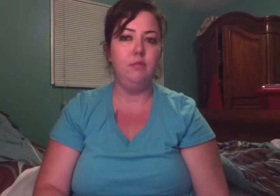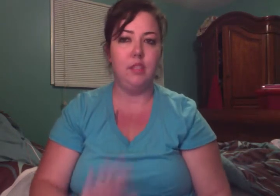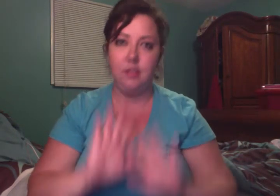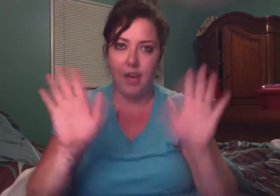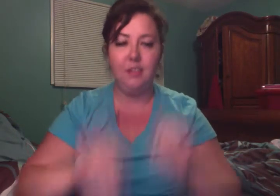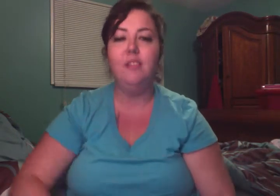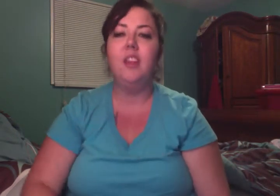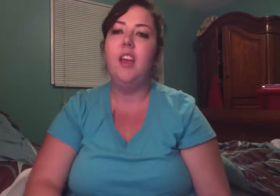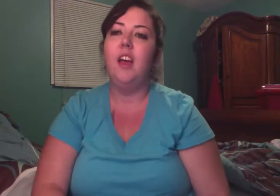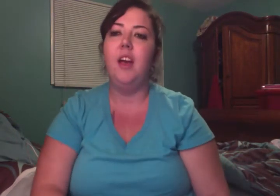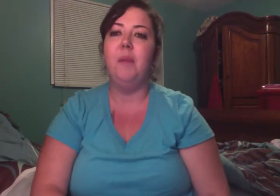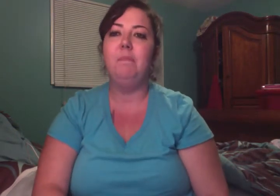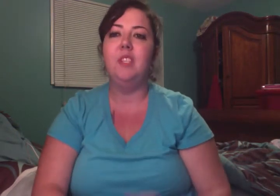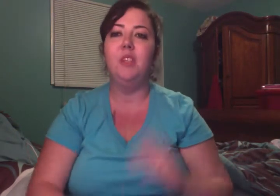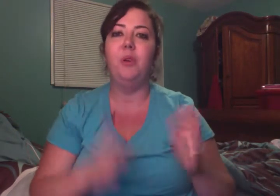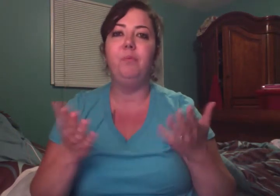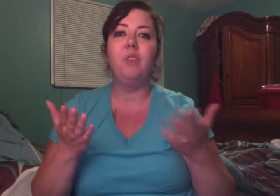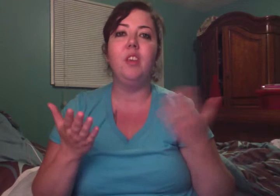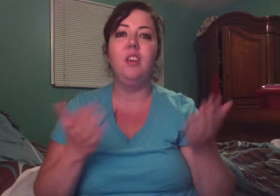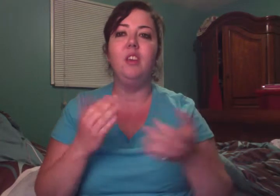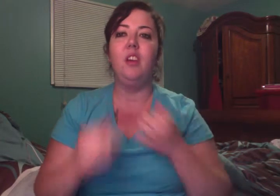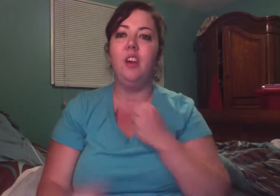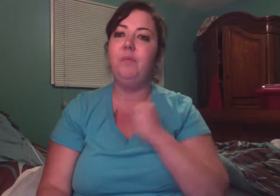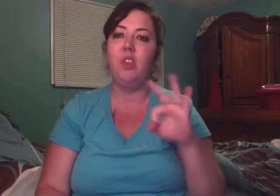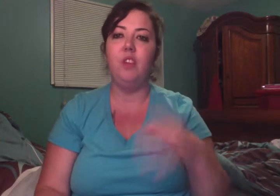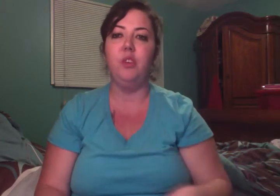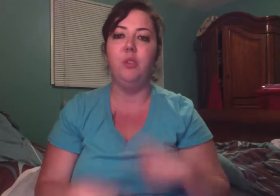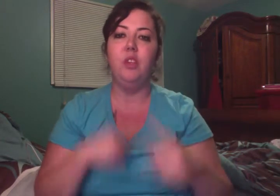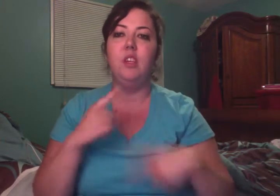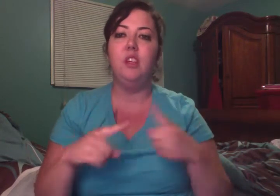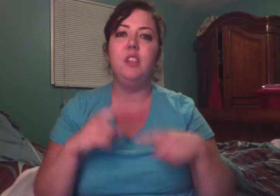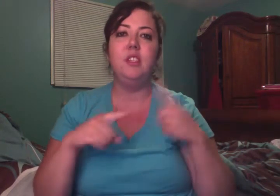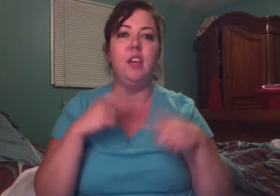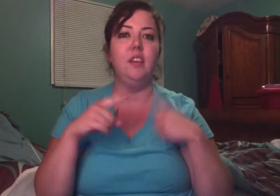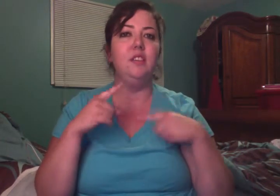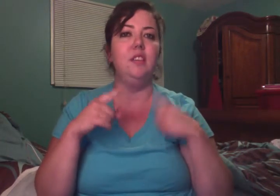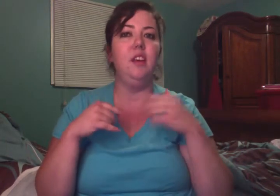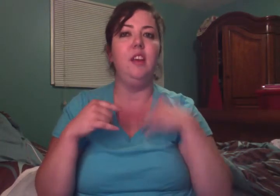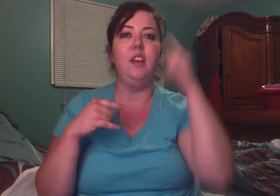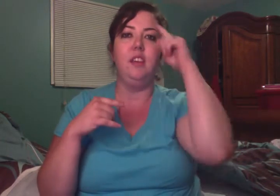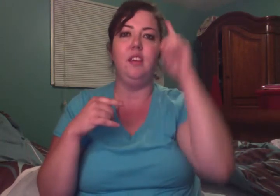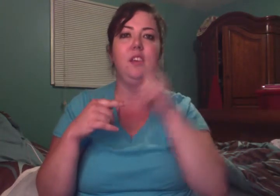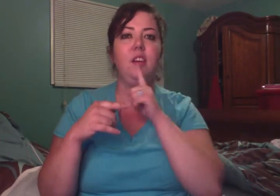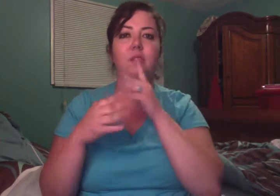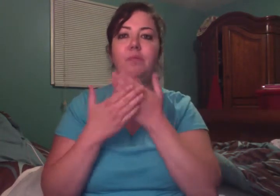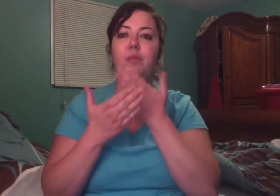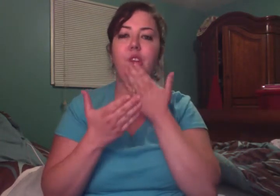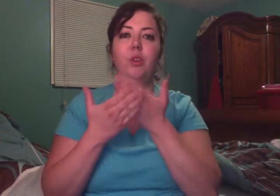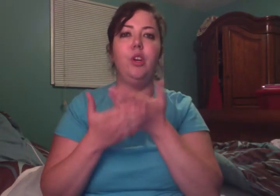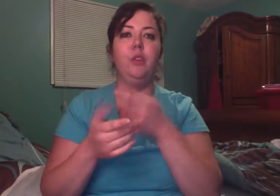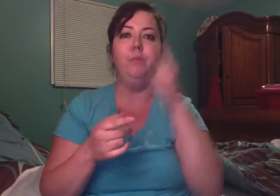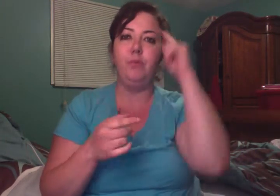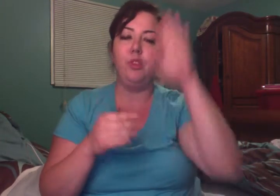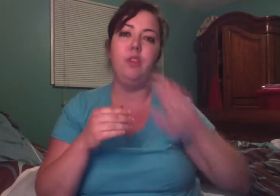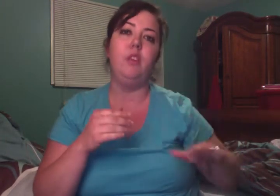that. So here are a few signs that I think are, good for kids to